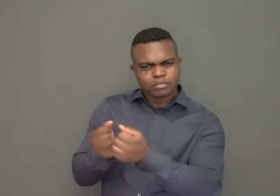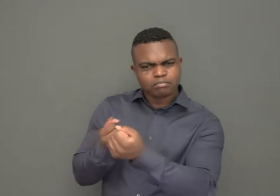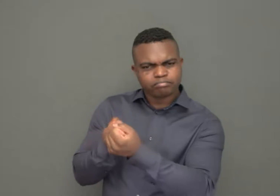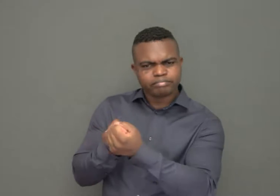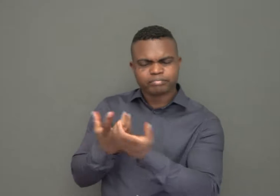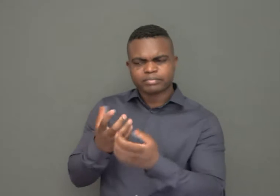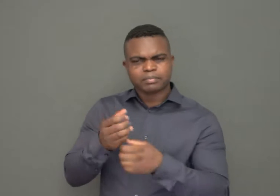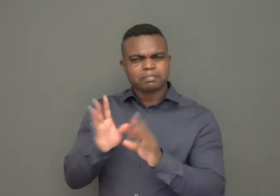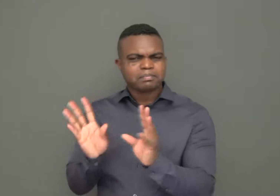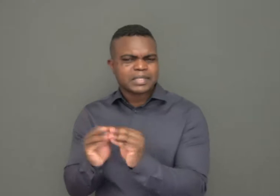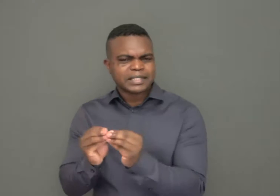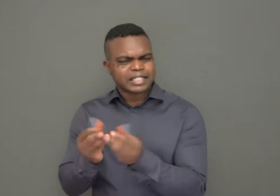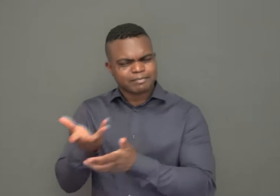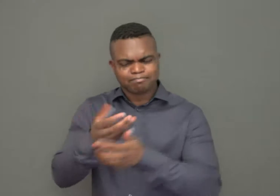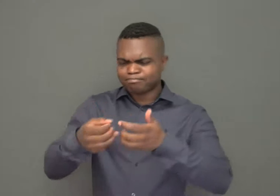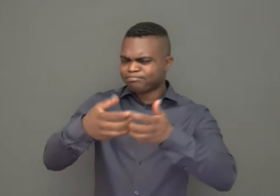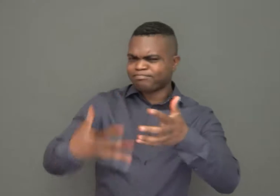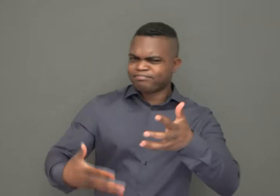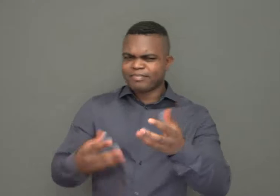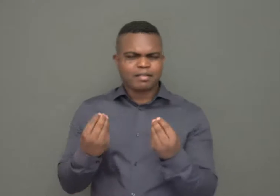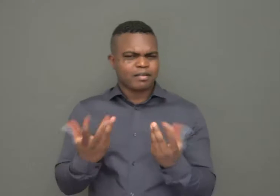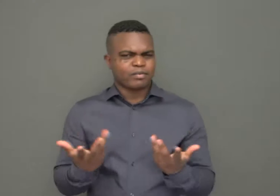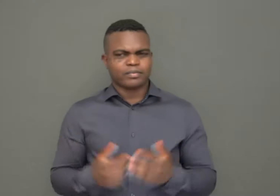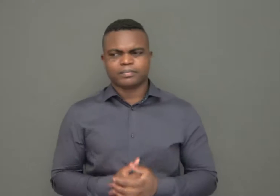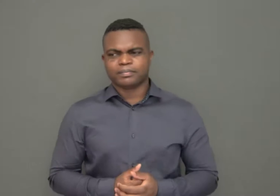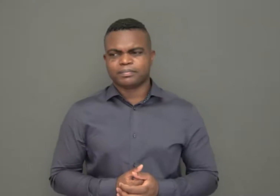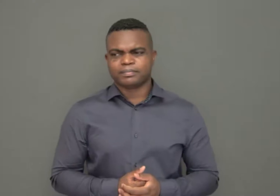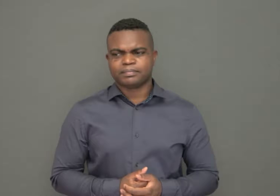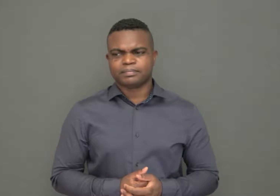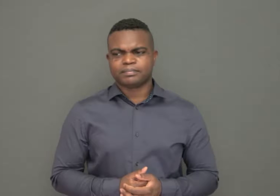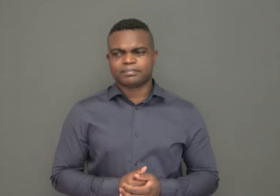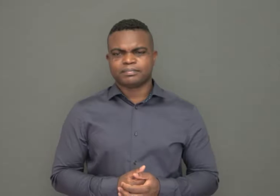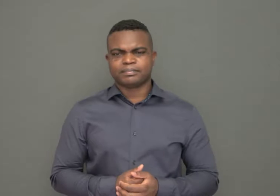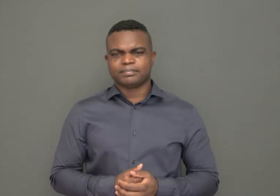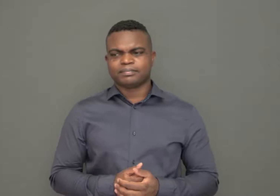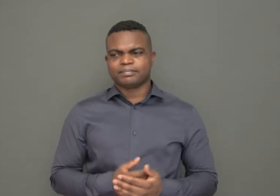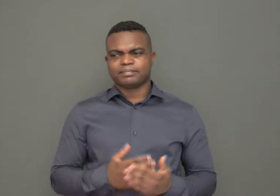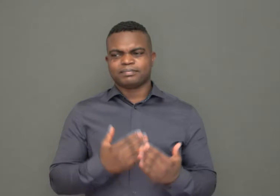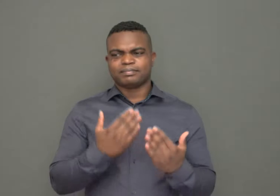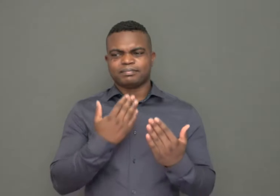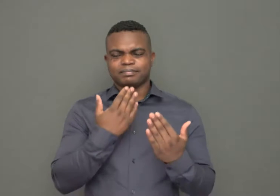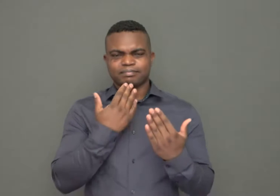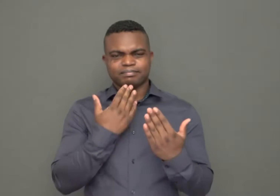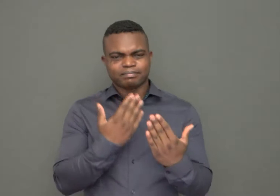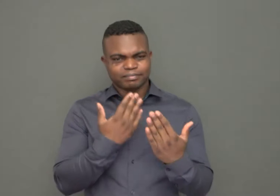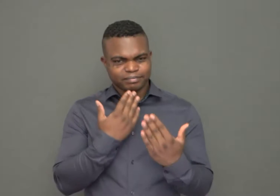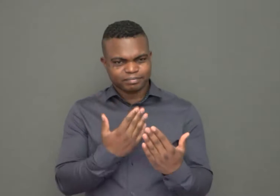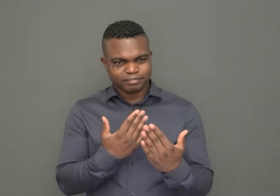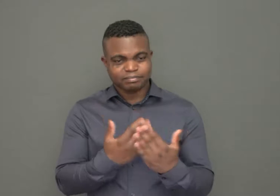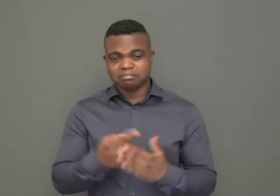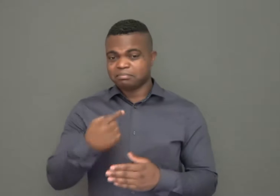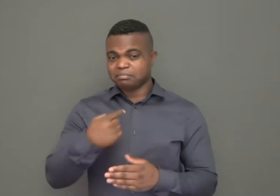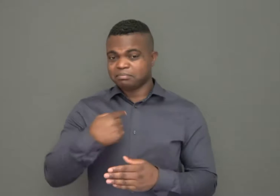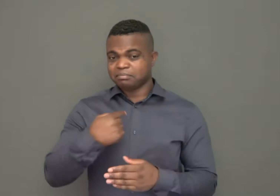Mark, I joined Justice and Peace Commission, that is in 2019.